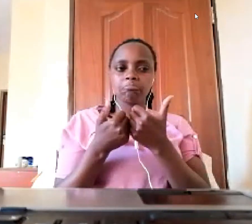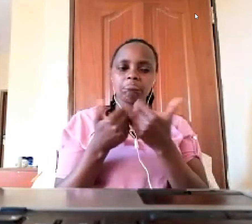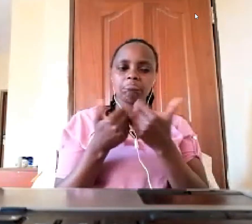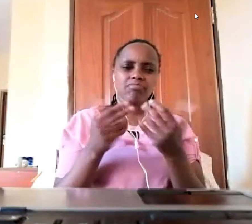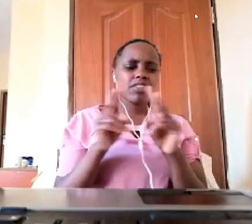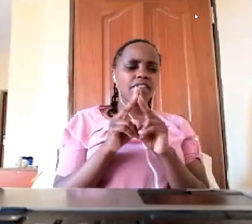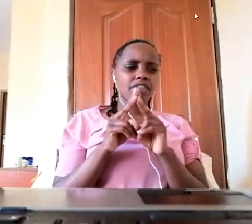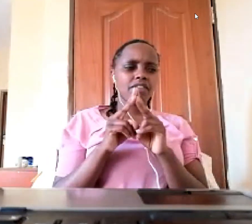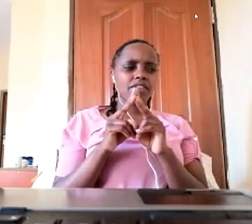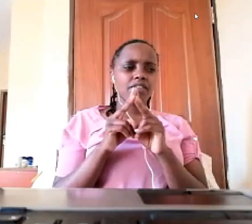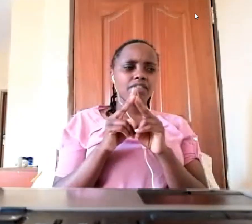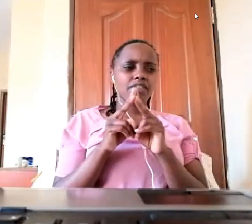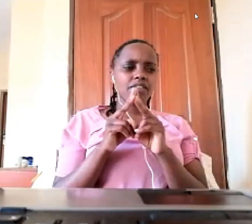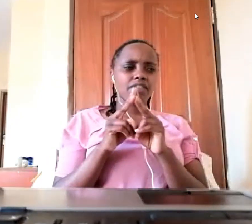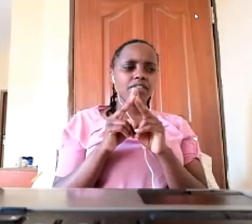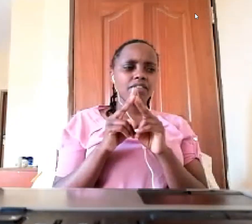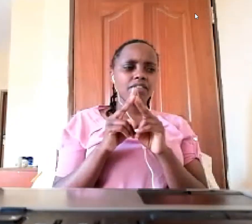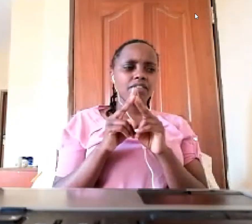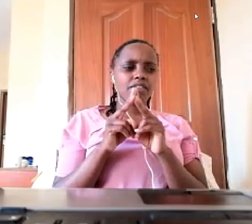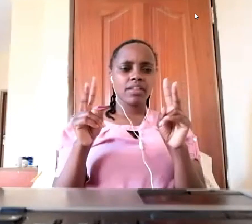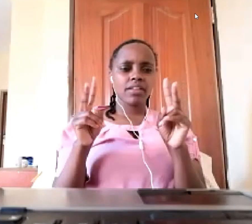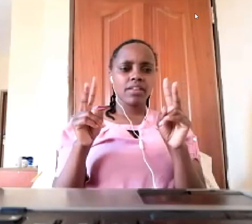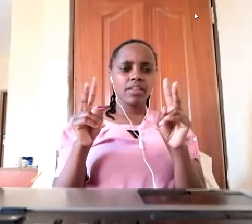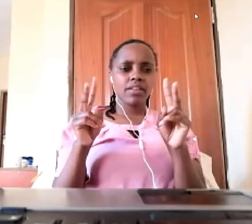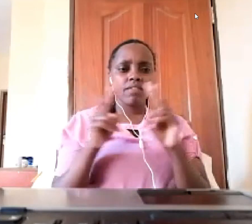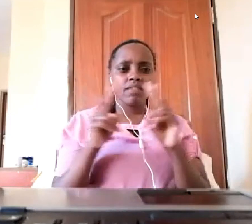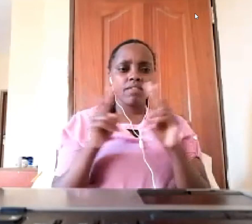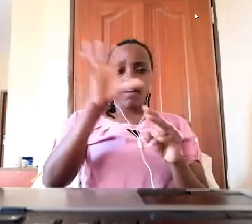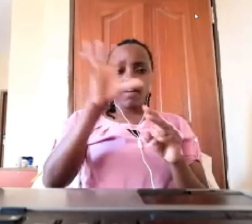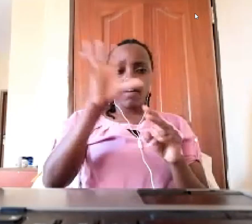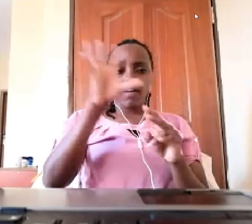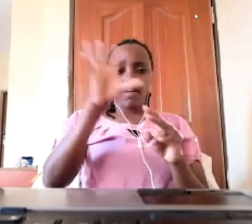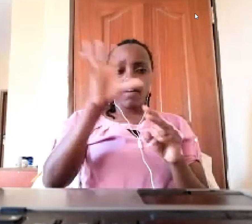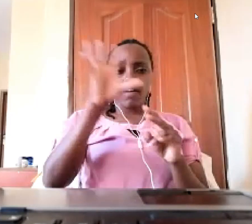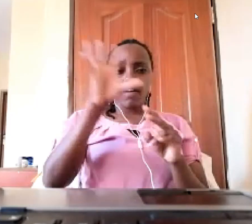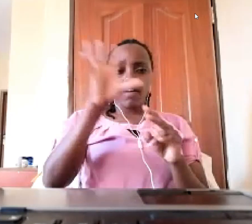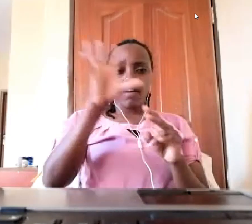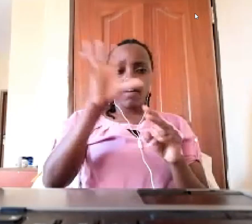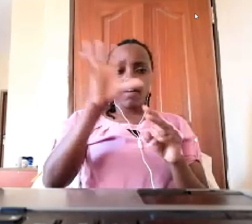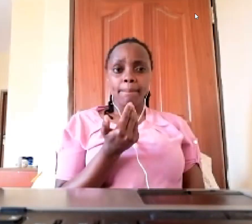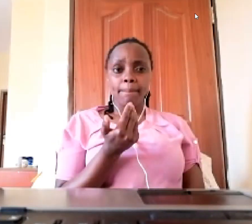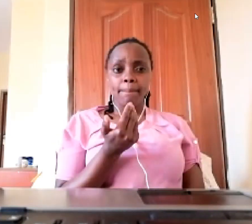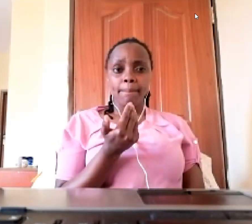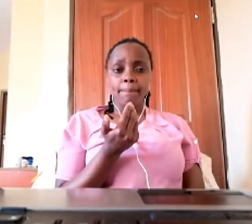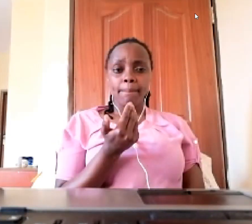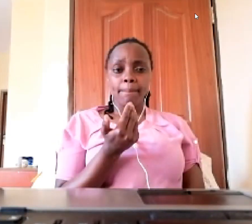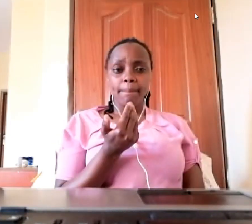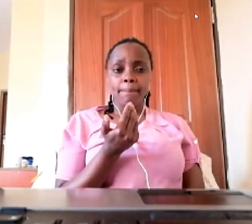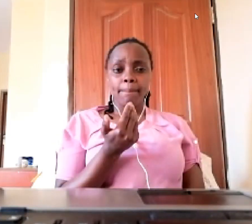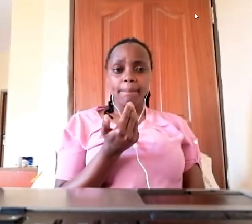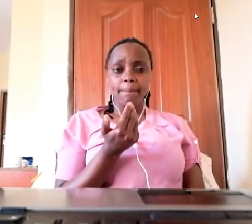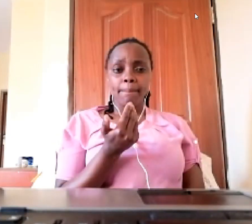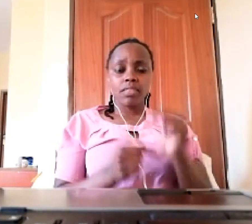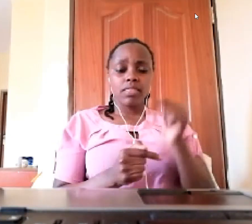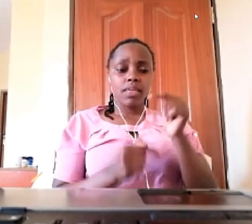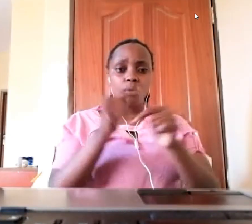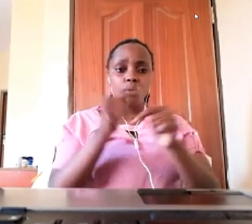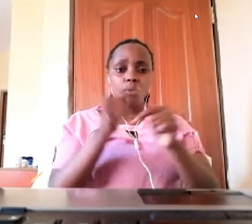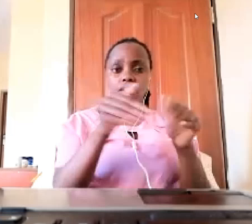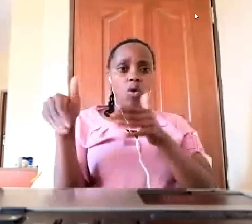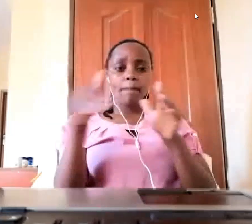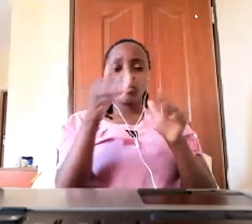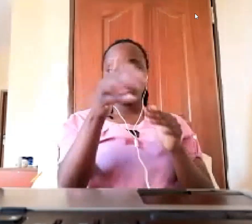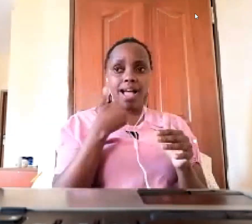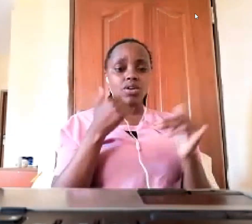very weak within the African Union, as we all know. But the procedure is there. At least the opportunity